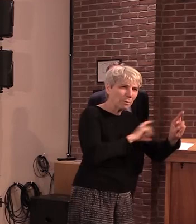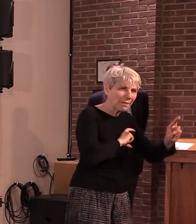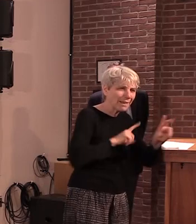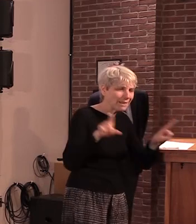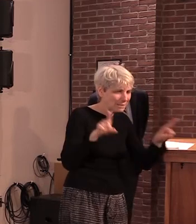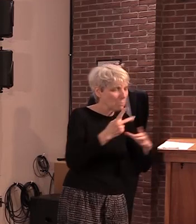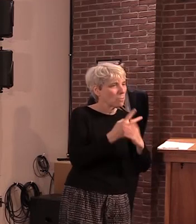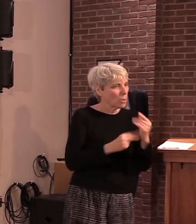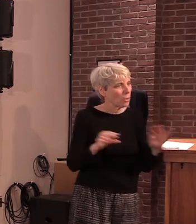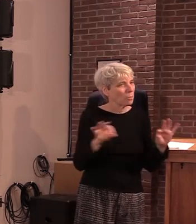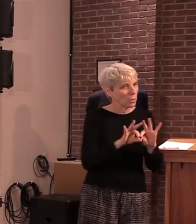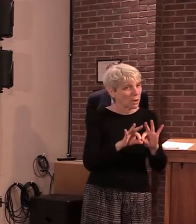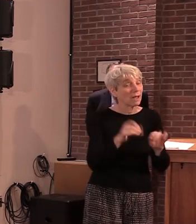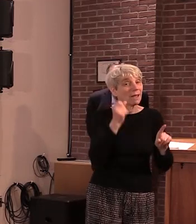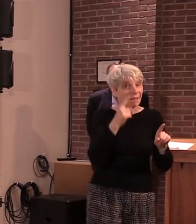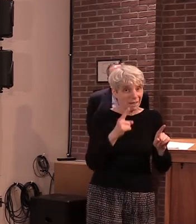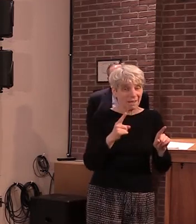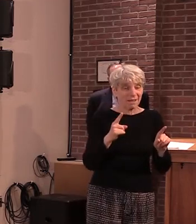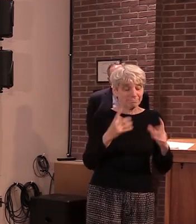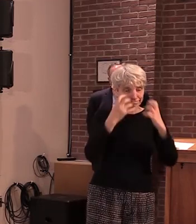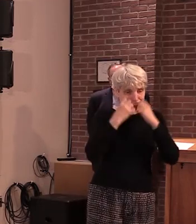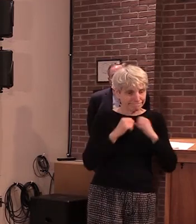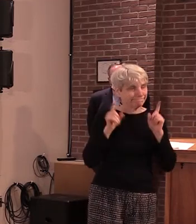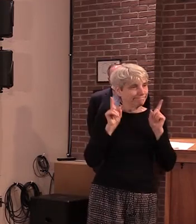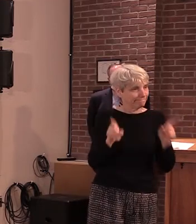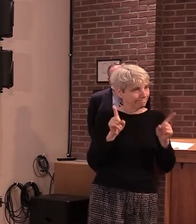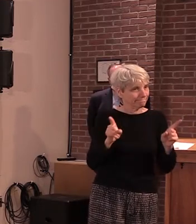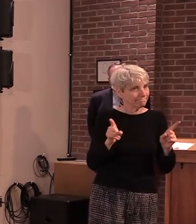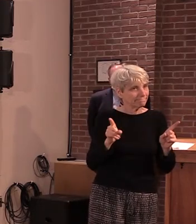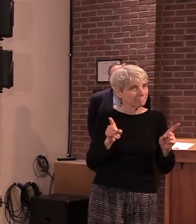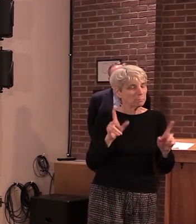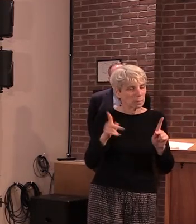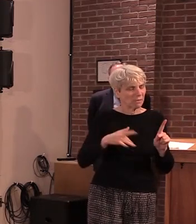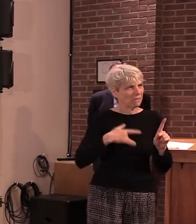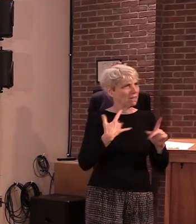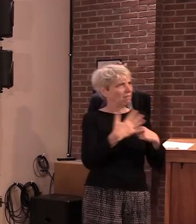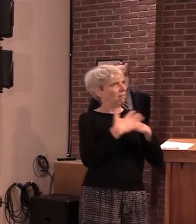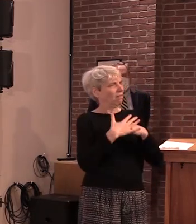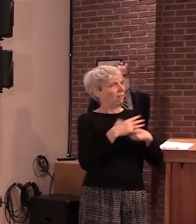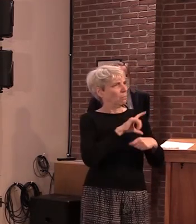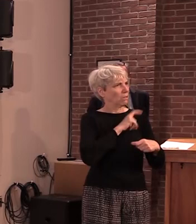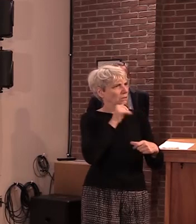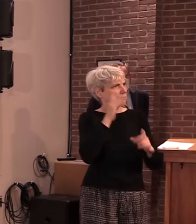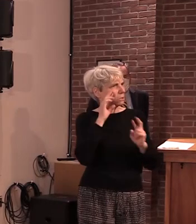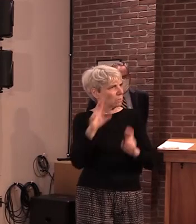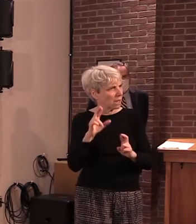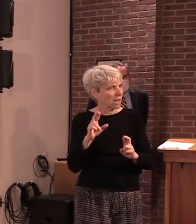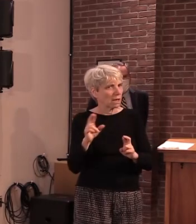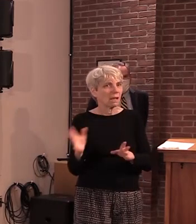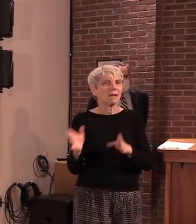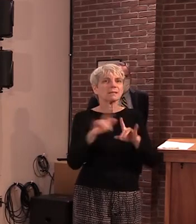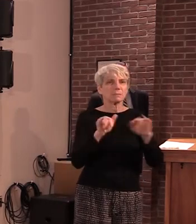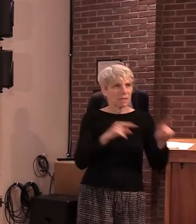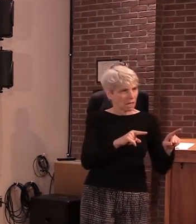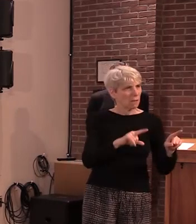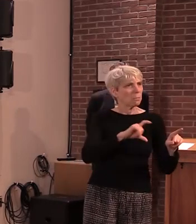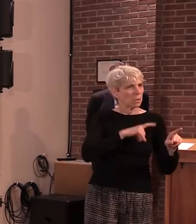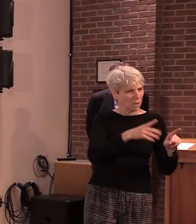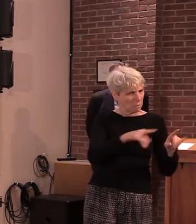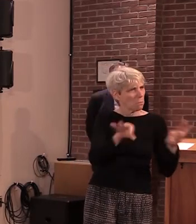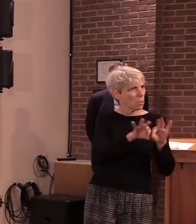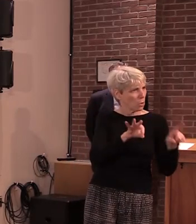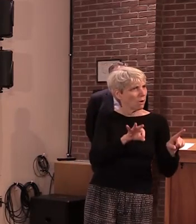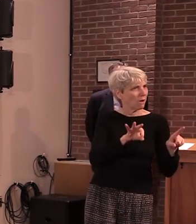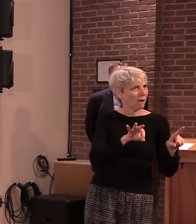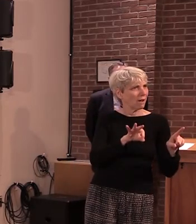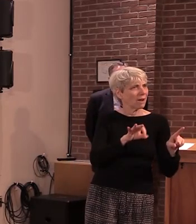say law enforcement is important to those who need or advocating for